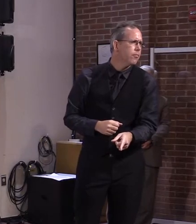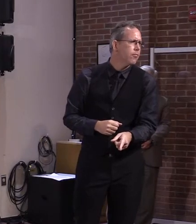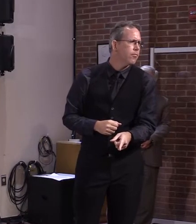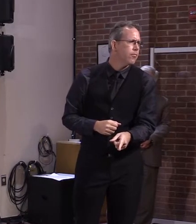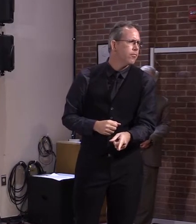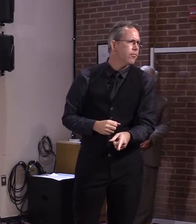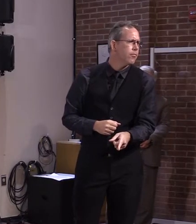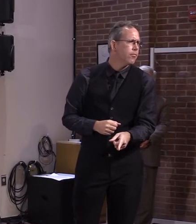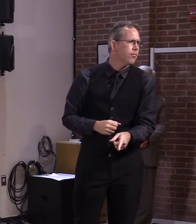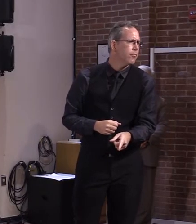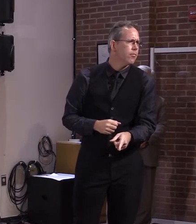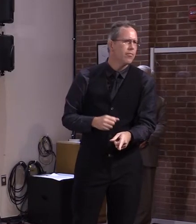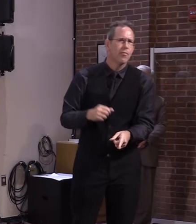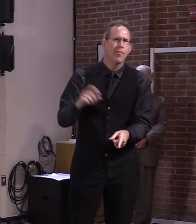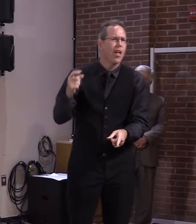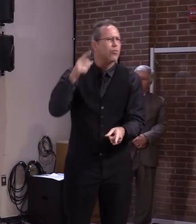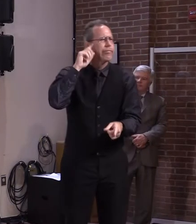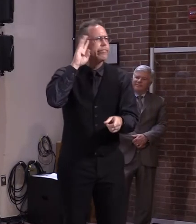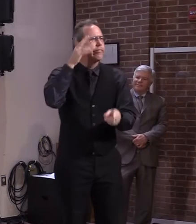system?